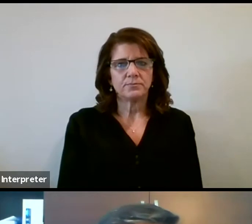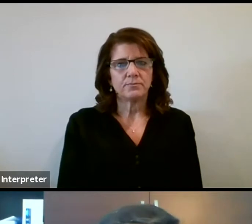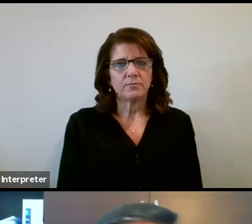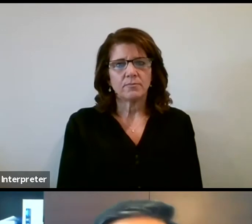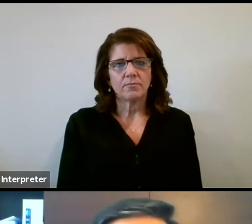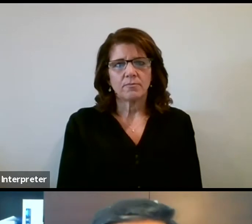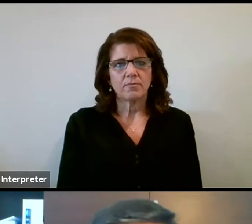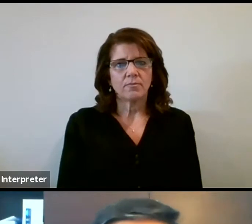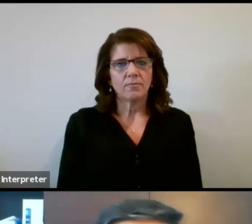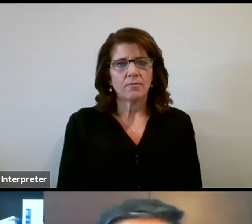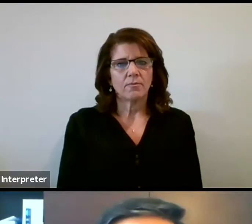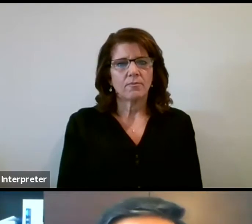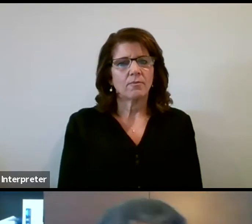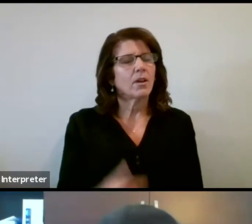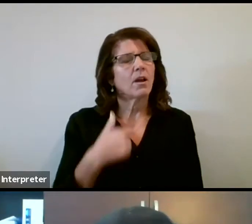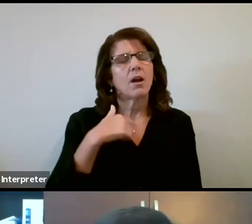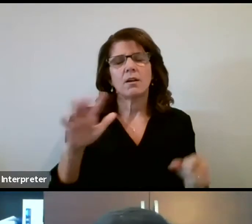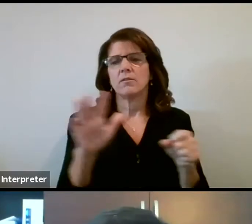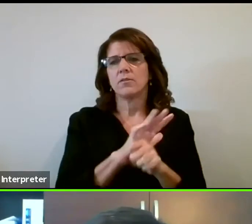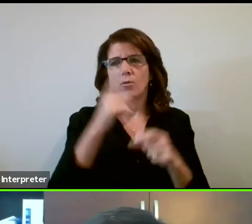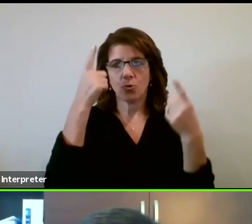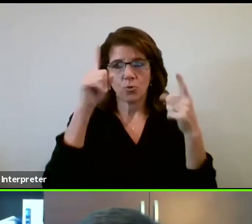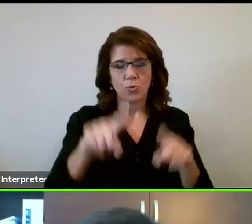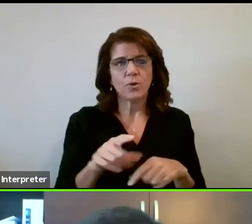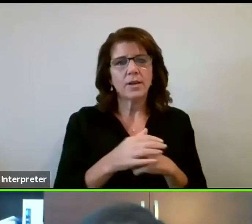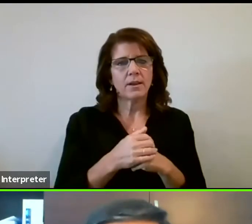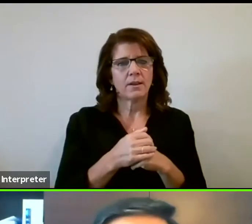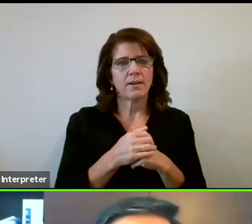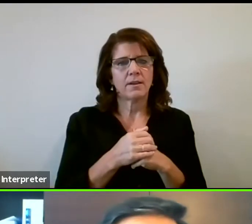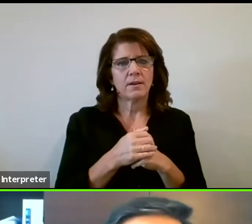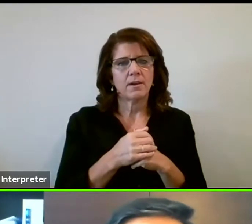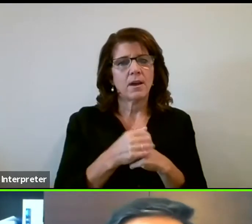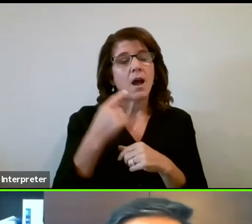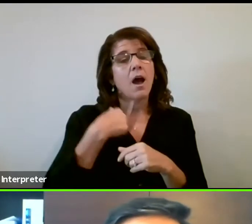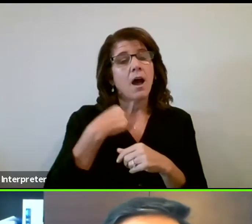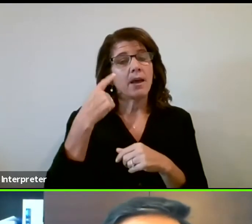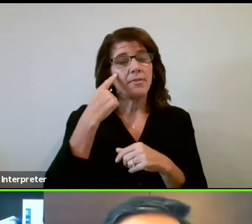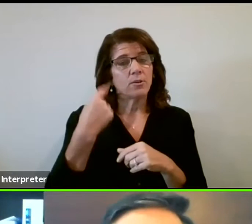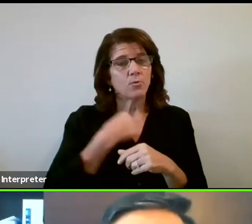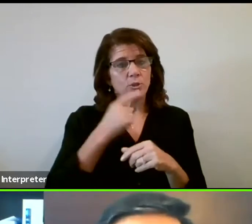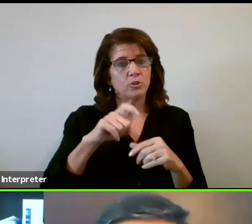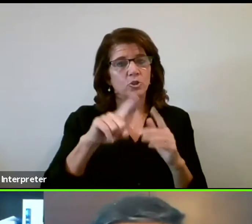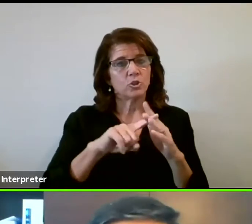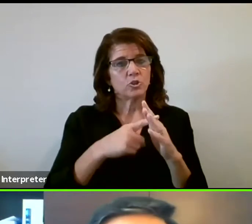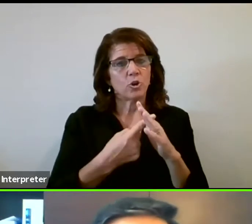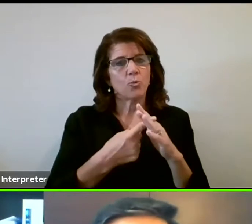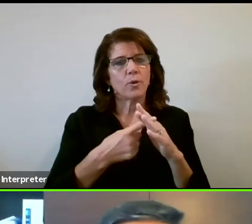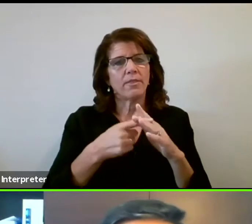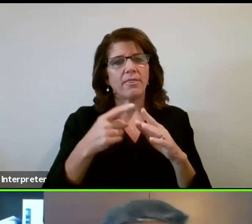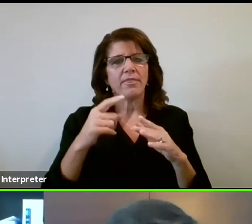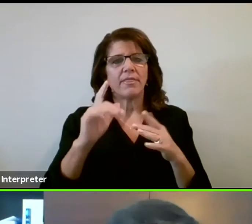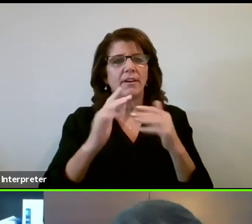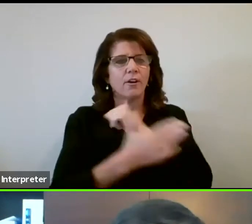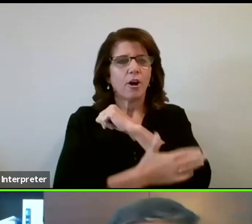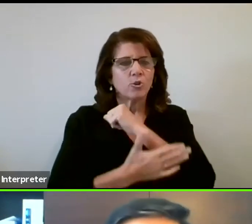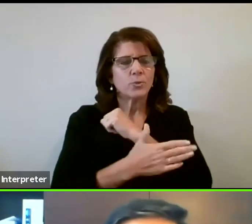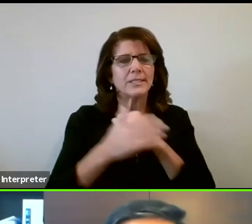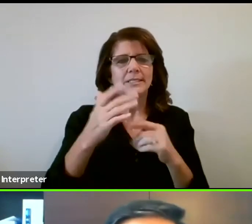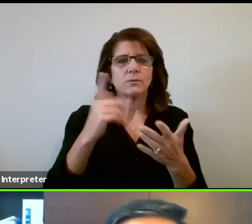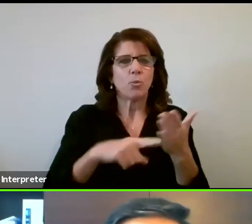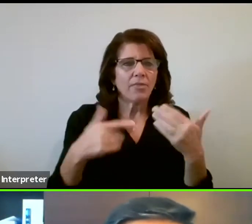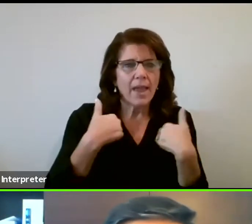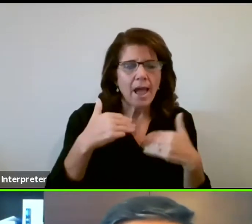Nudged? I totally agree. I think we should start with the infrastructure, the country's infrastructure,